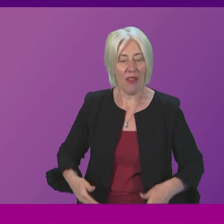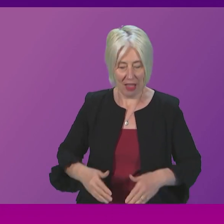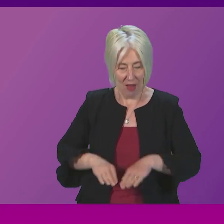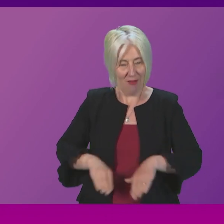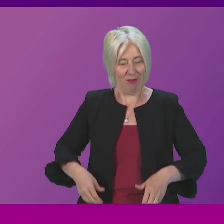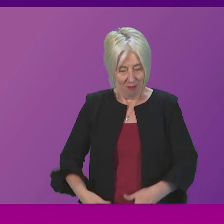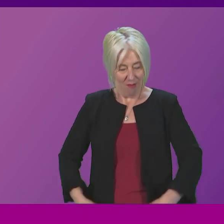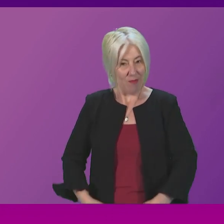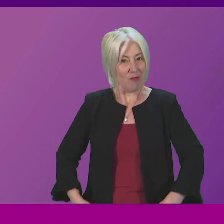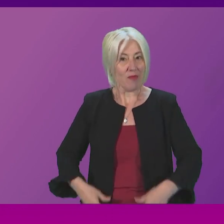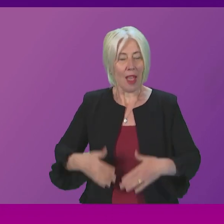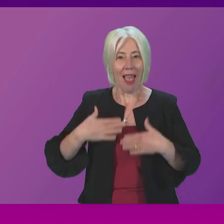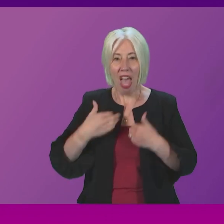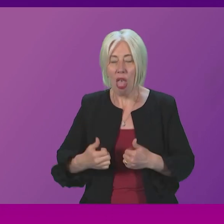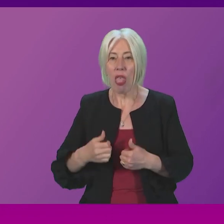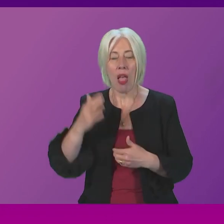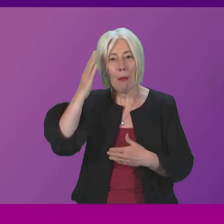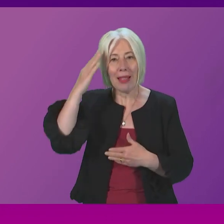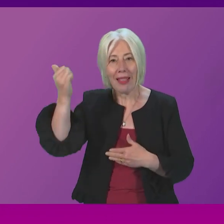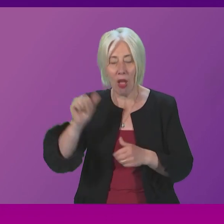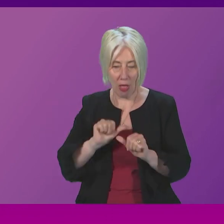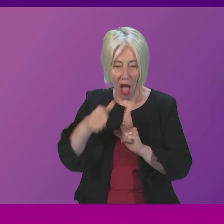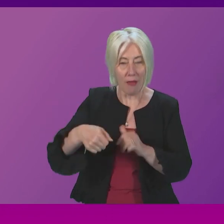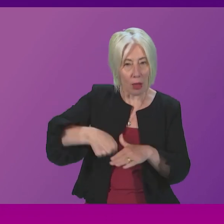talking about mental health postpartum.